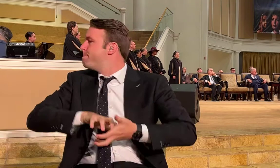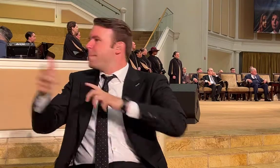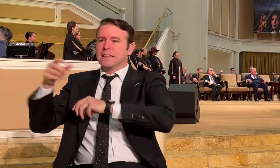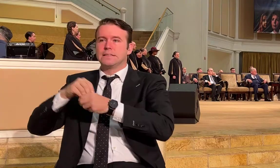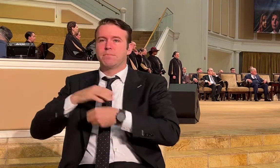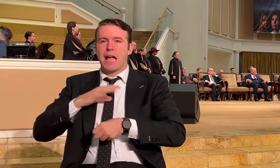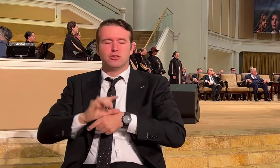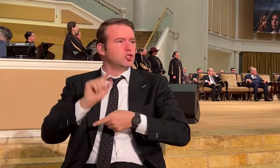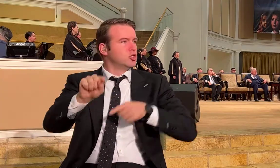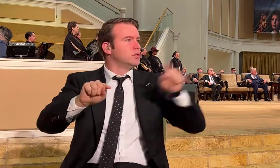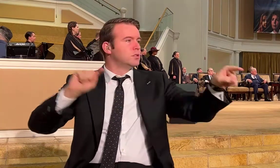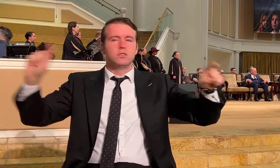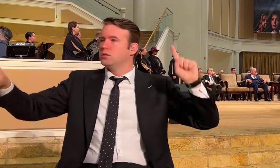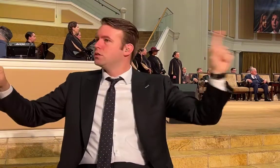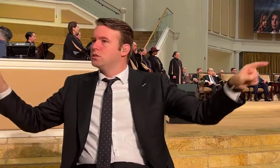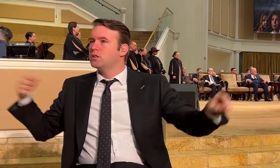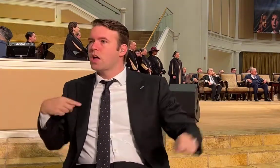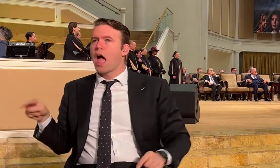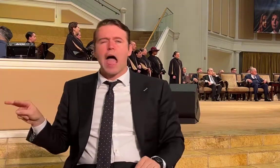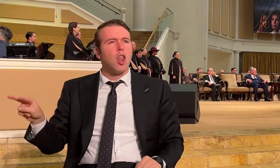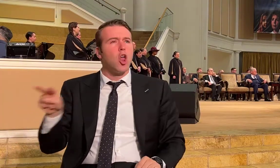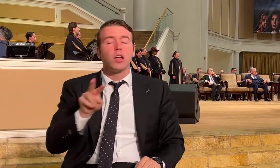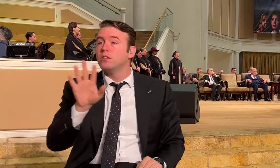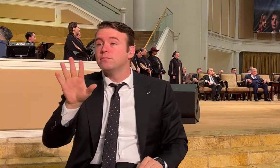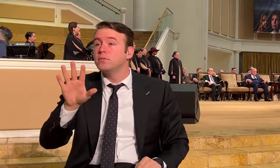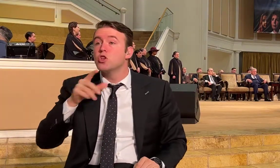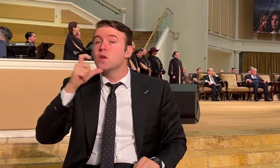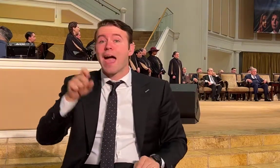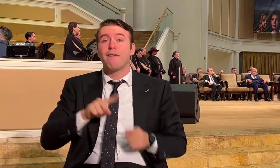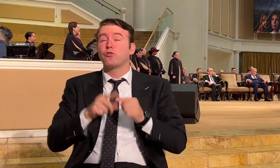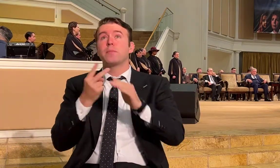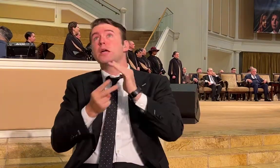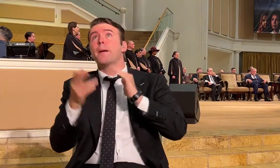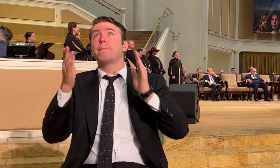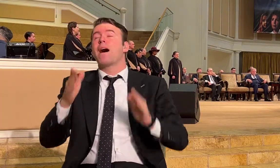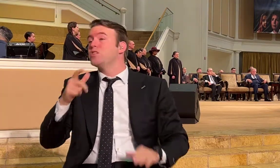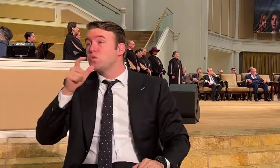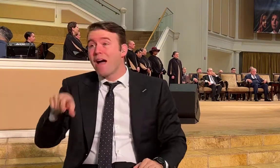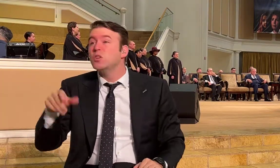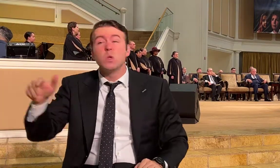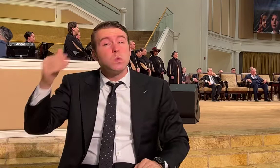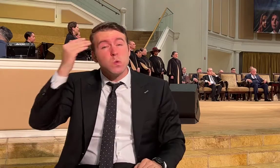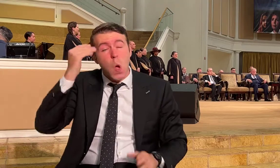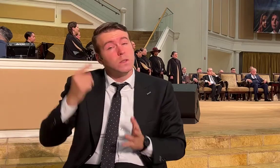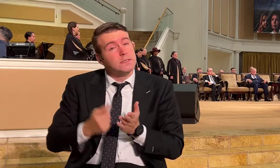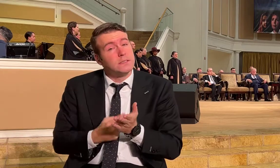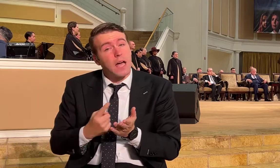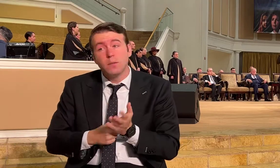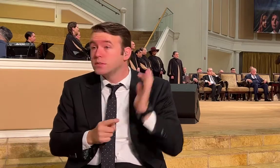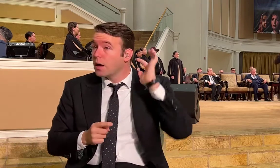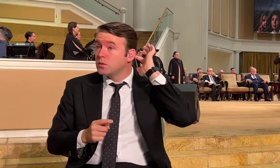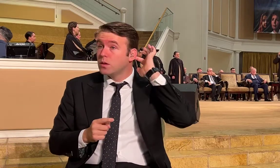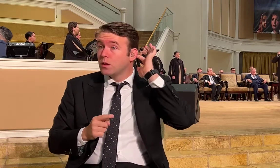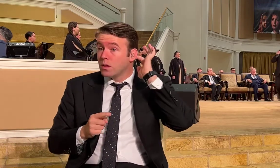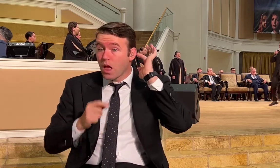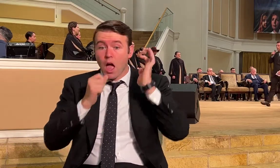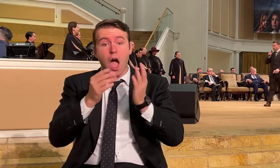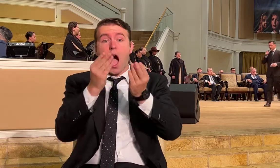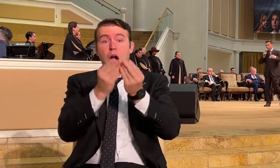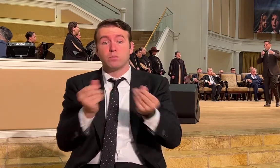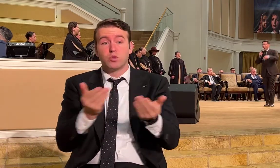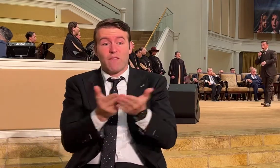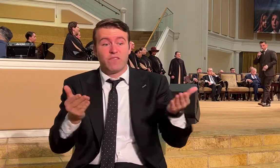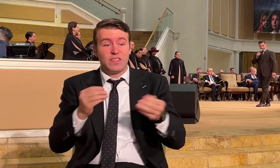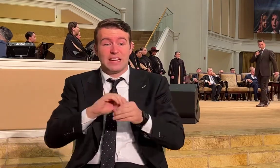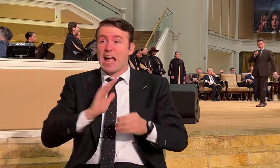church. And when I look up, you don't have to be a prophet to know that sometimes we allow unresolved